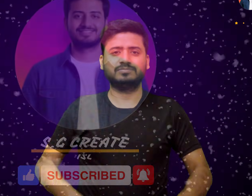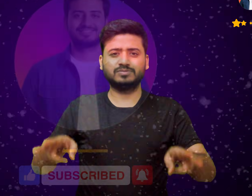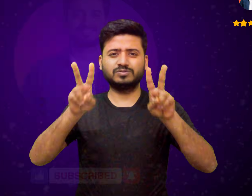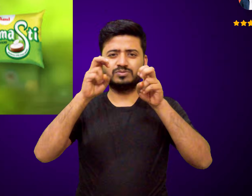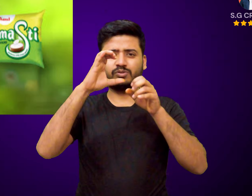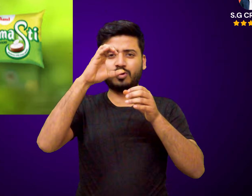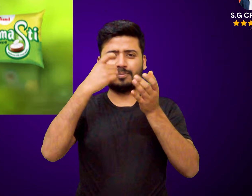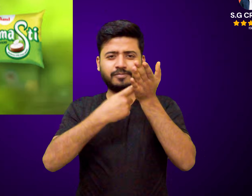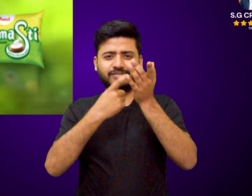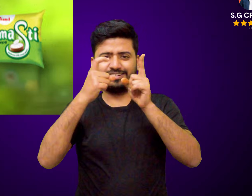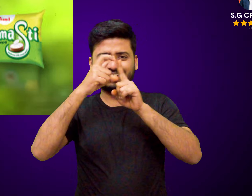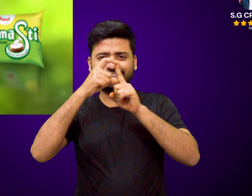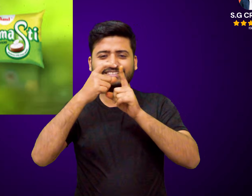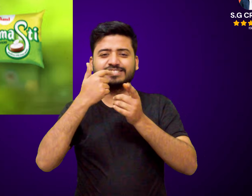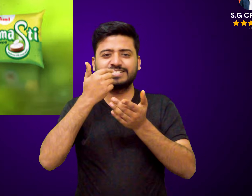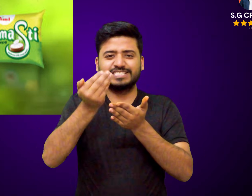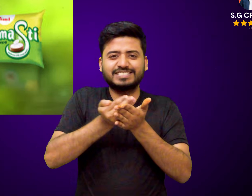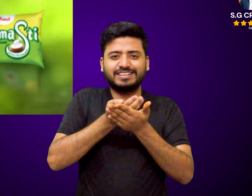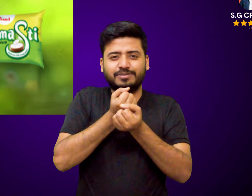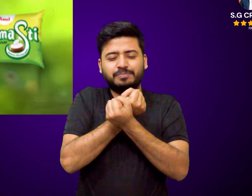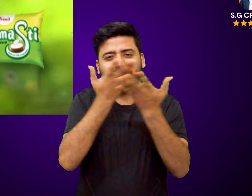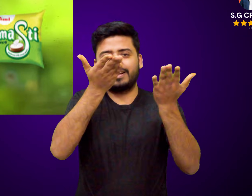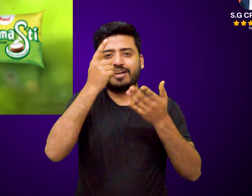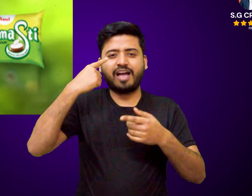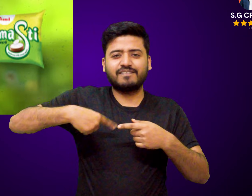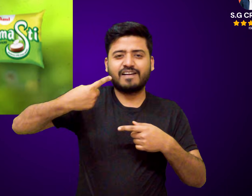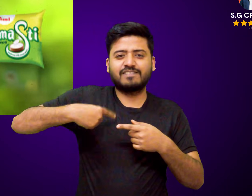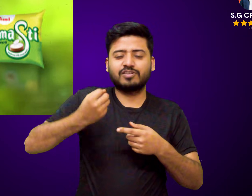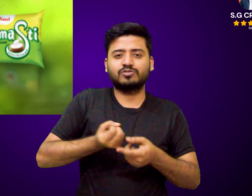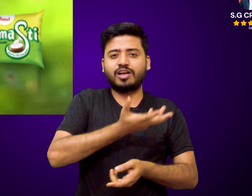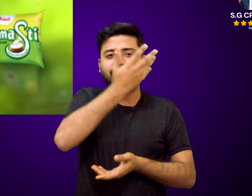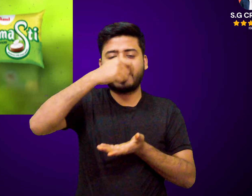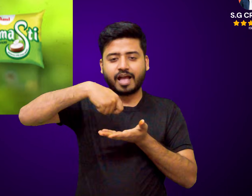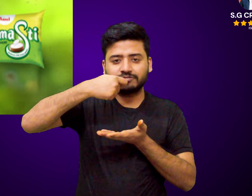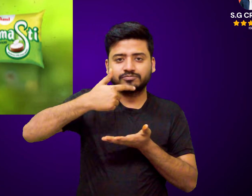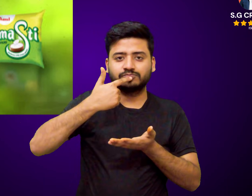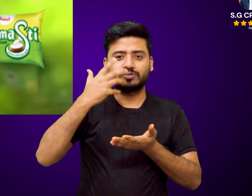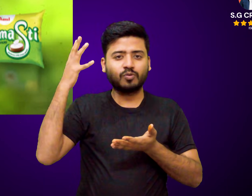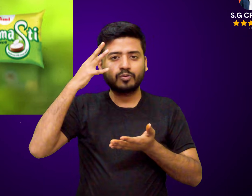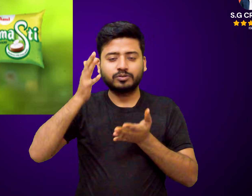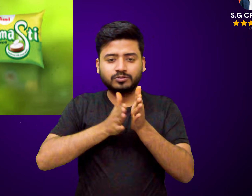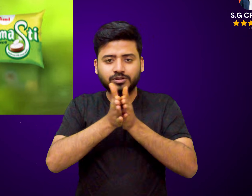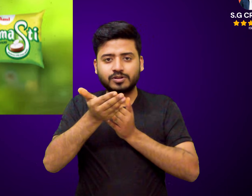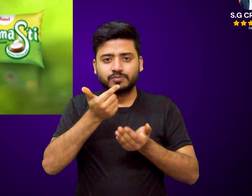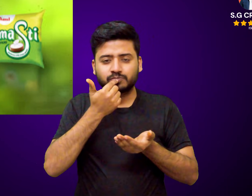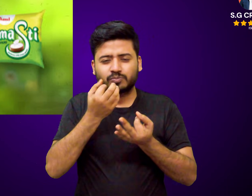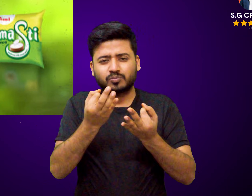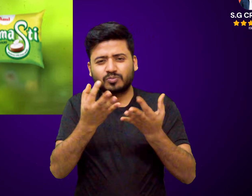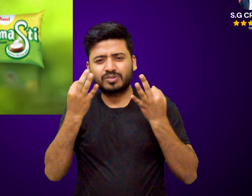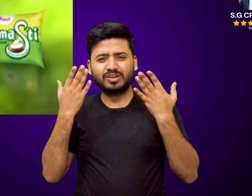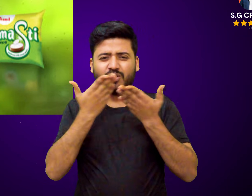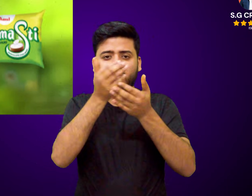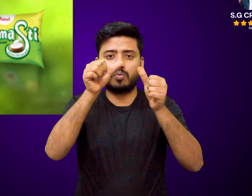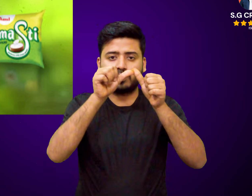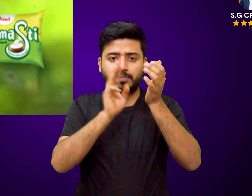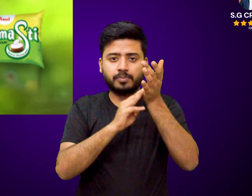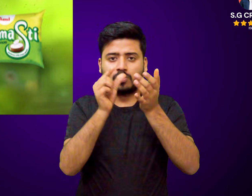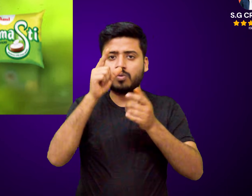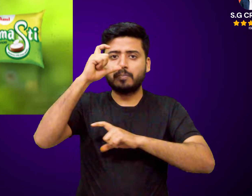That is fantastic news and a great example of why cold chain integrity matters so much with dairy. It is reassuring to see